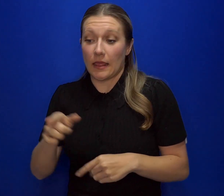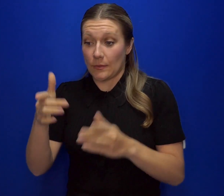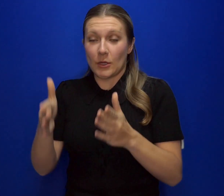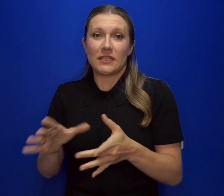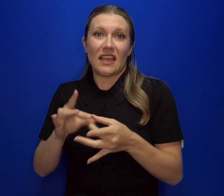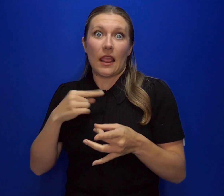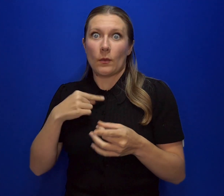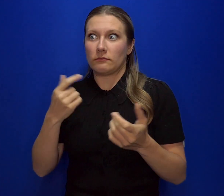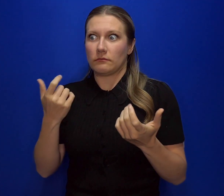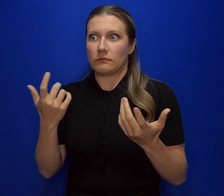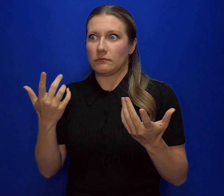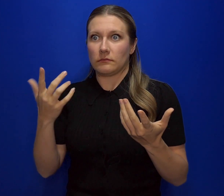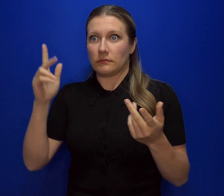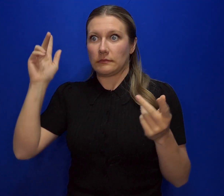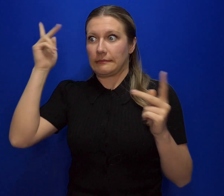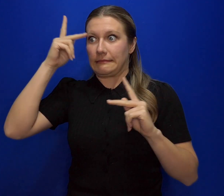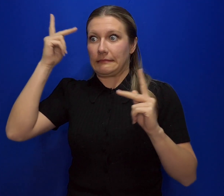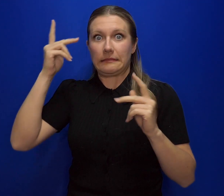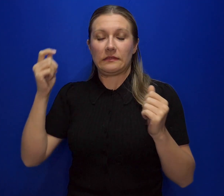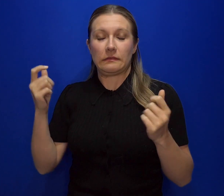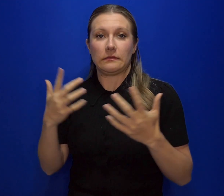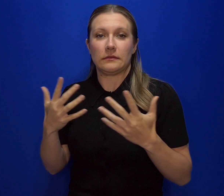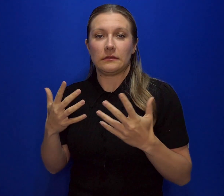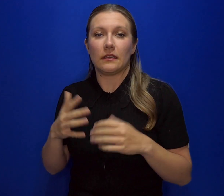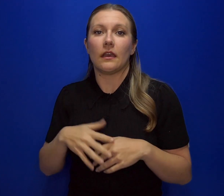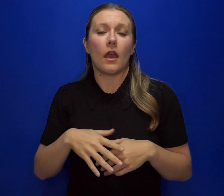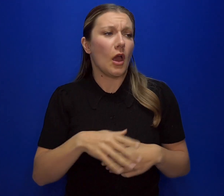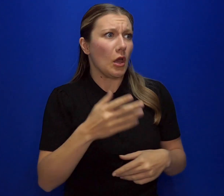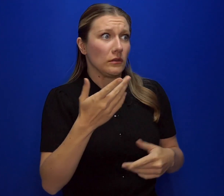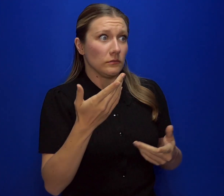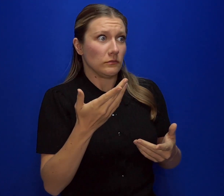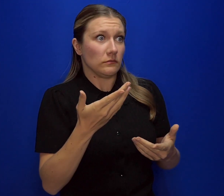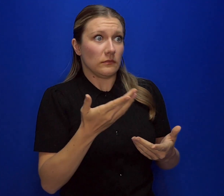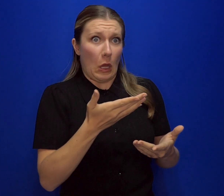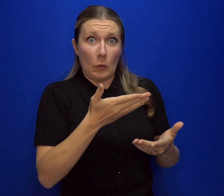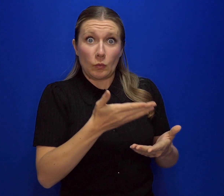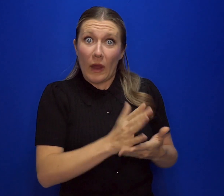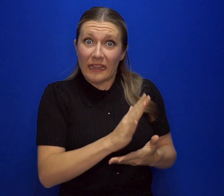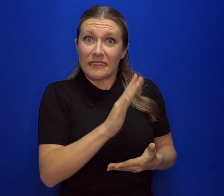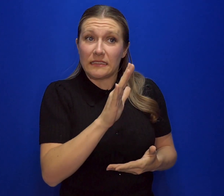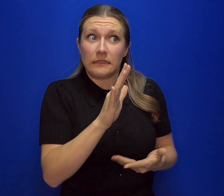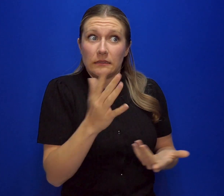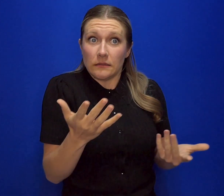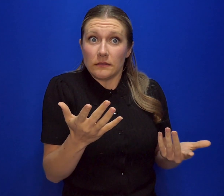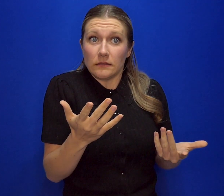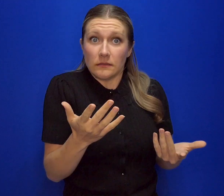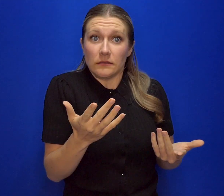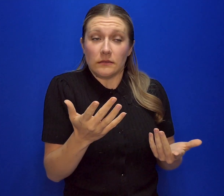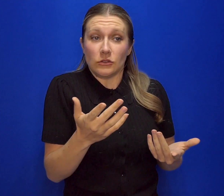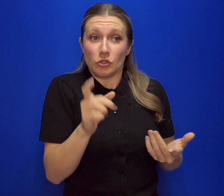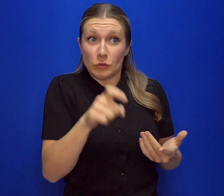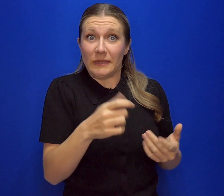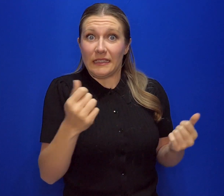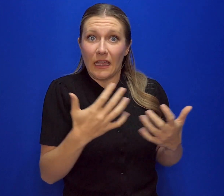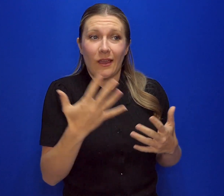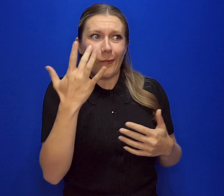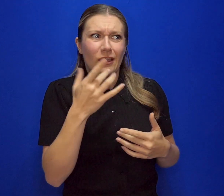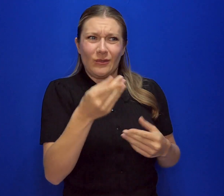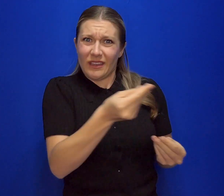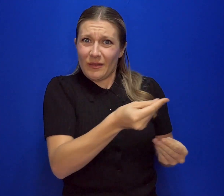And this person said they were freaked out instantly. Rightly so, with that type of explanation. Come on, really? You're Yeah. given pamphlets to explain